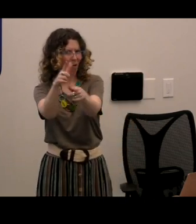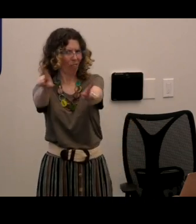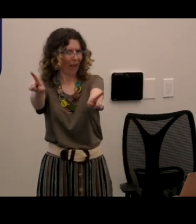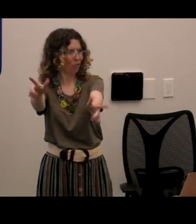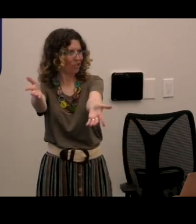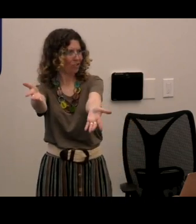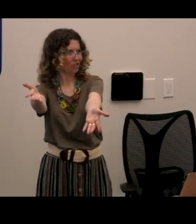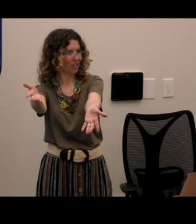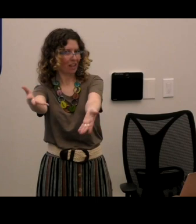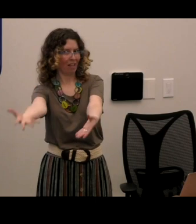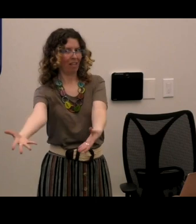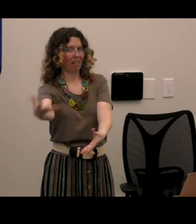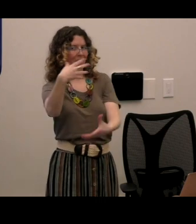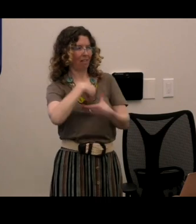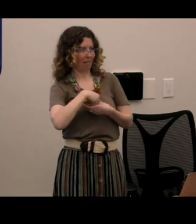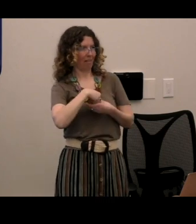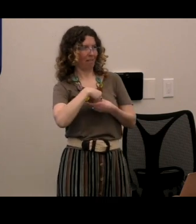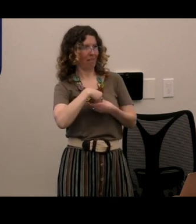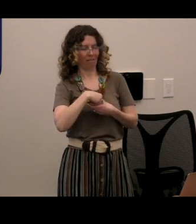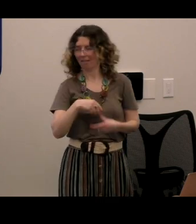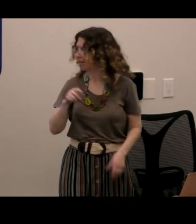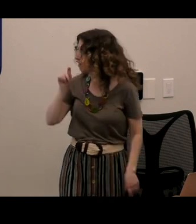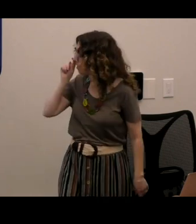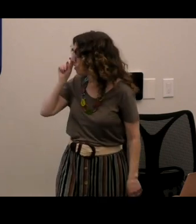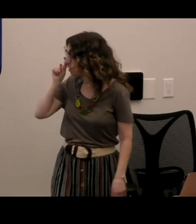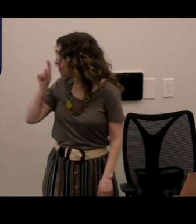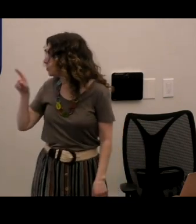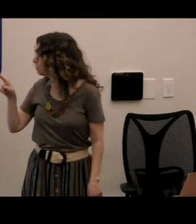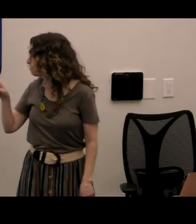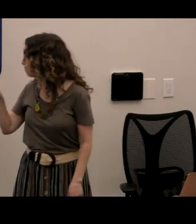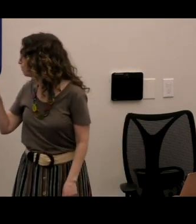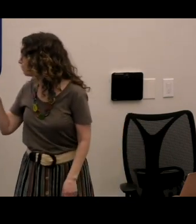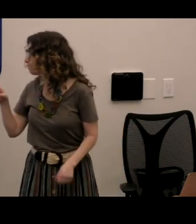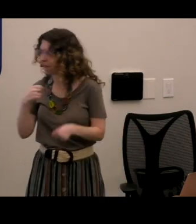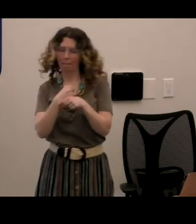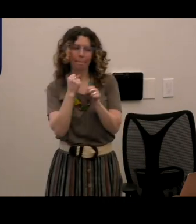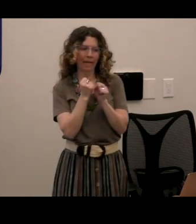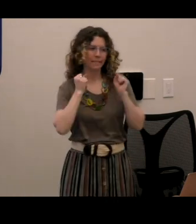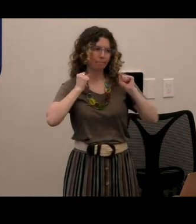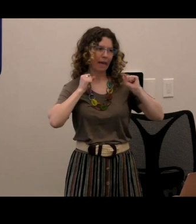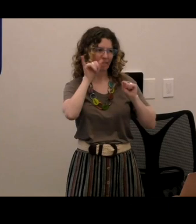while also losing the deaf community and losing their language. I incorporate them. I bring them in to the fold.